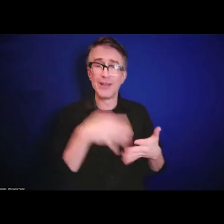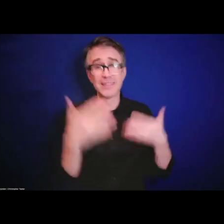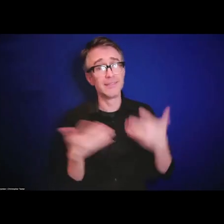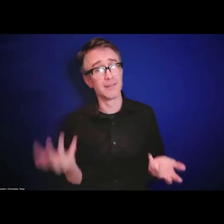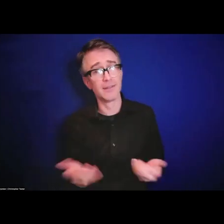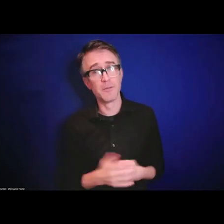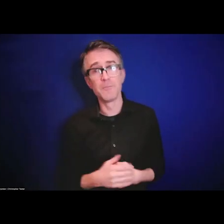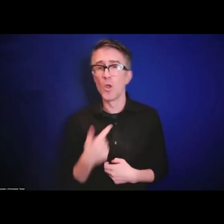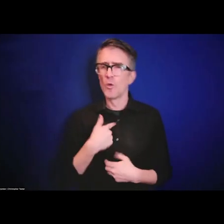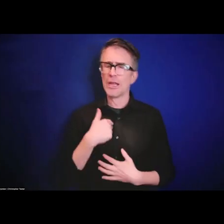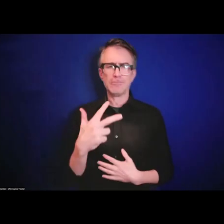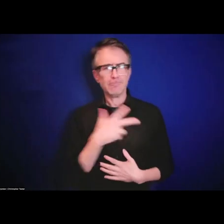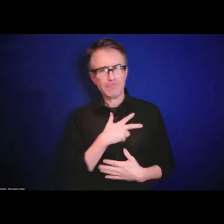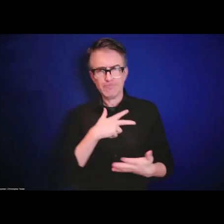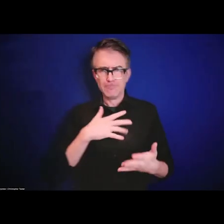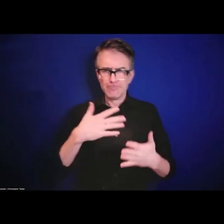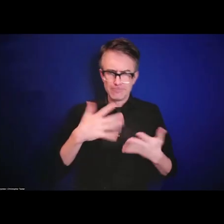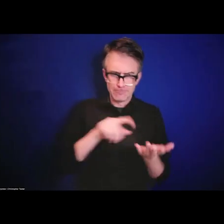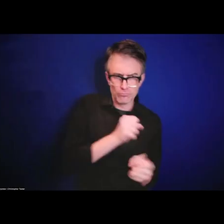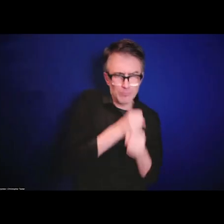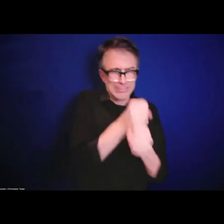communities. We